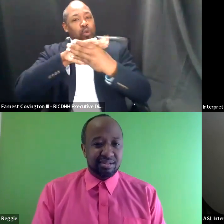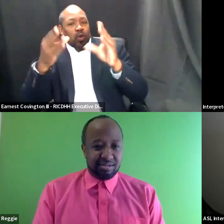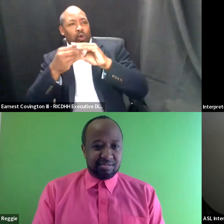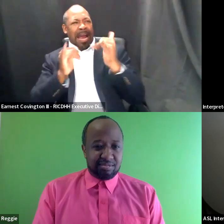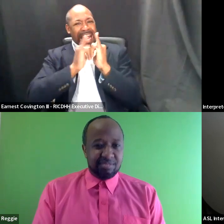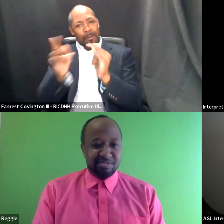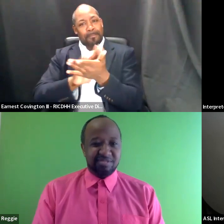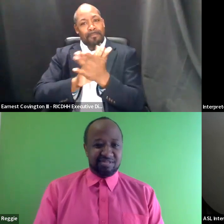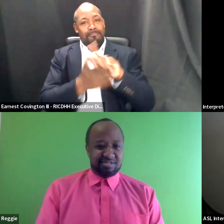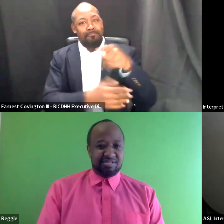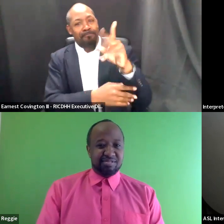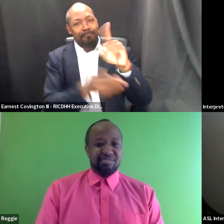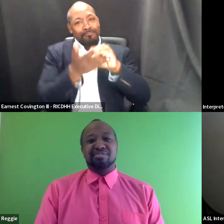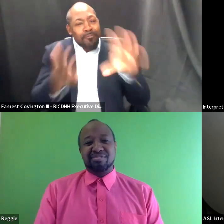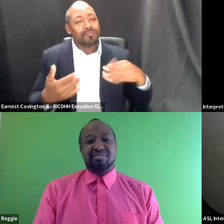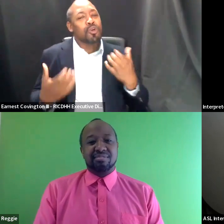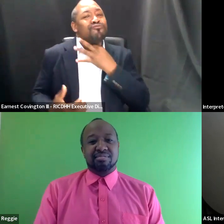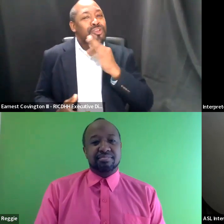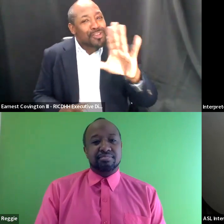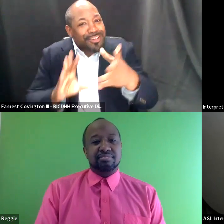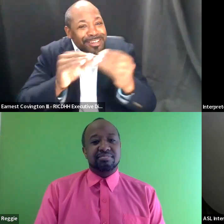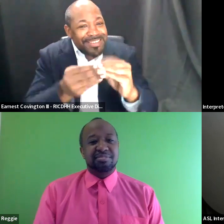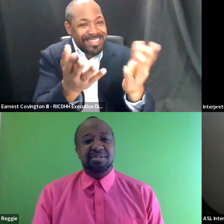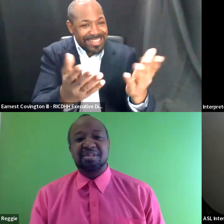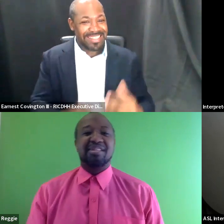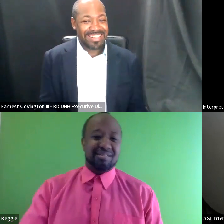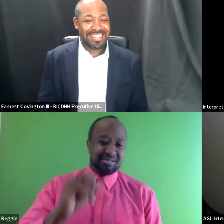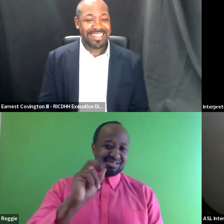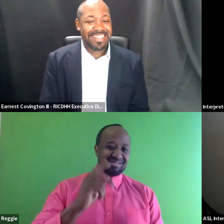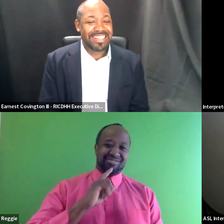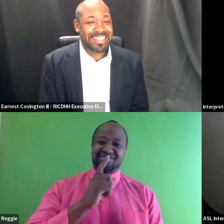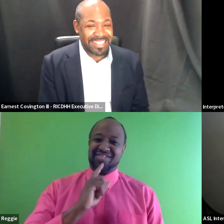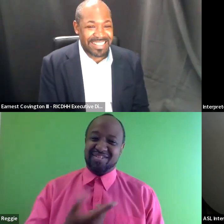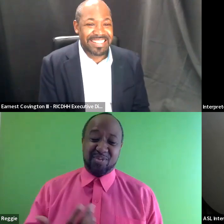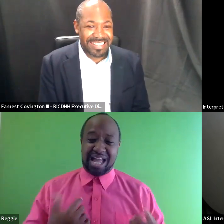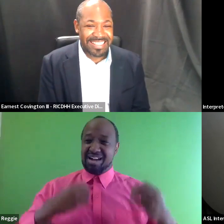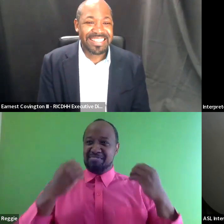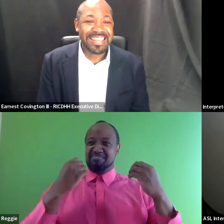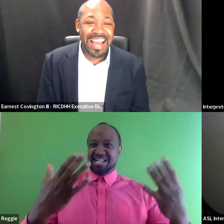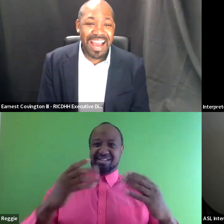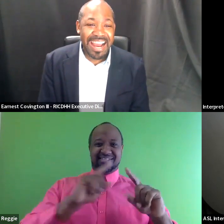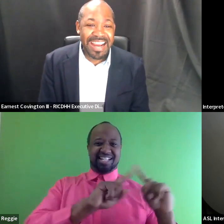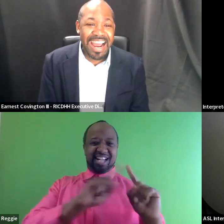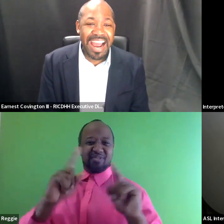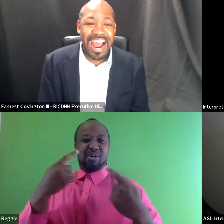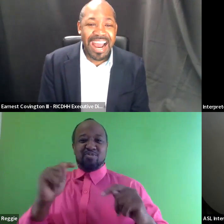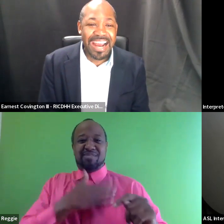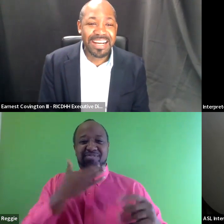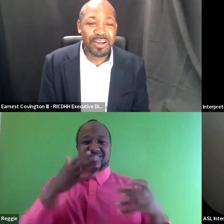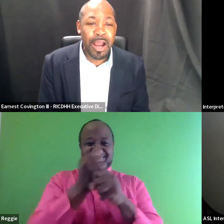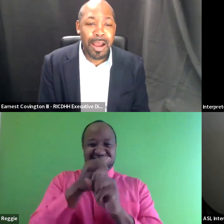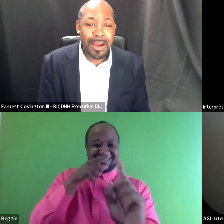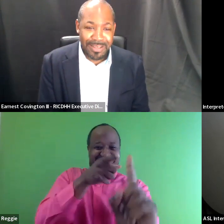Because I know many people, they have this journey about what led them to pursuing that doctoral level, but what was it for